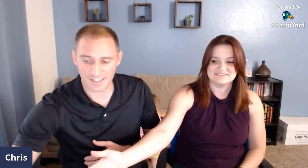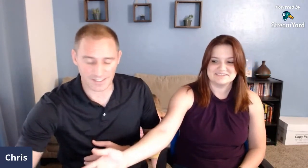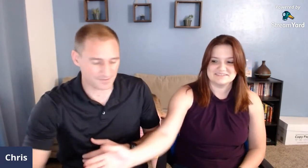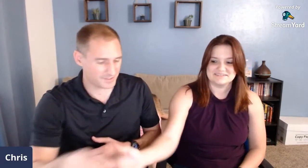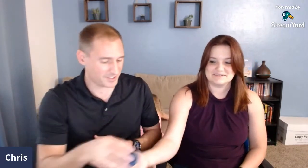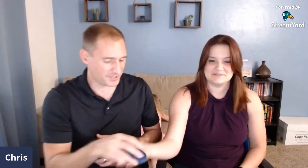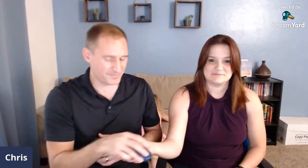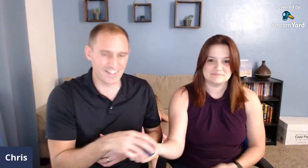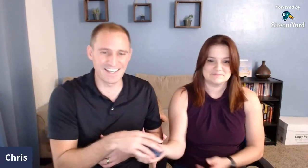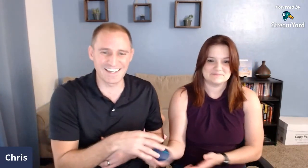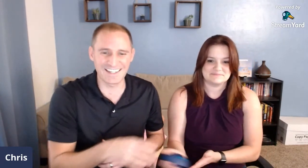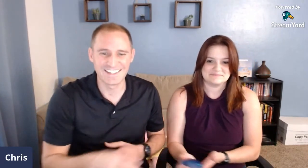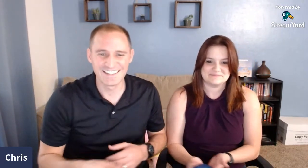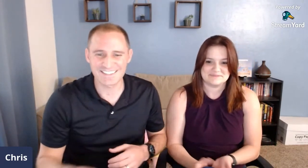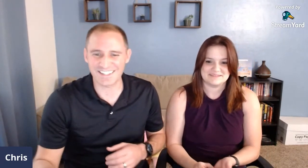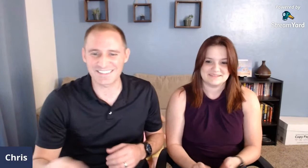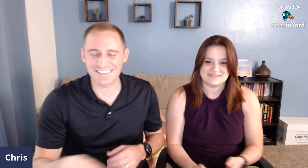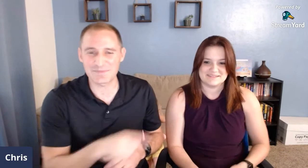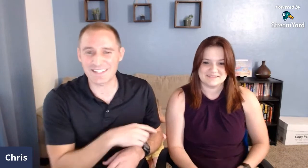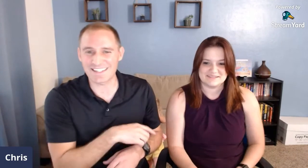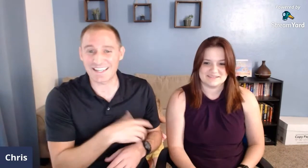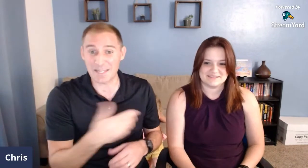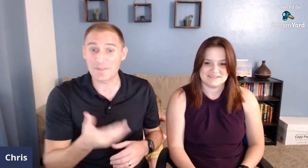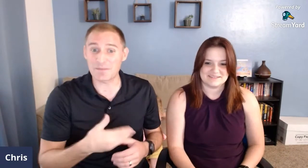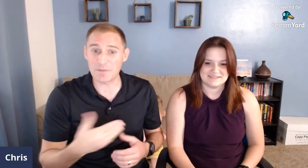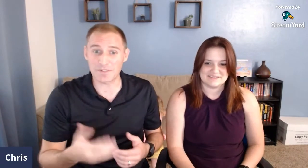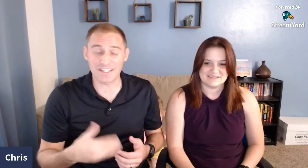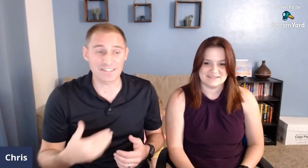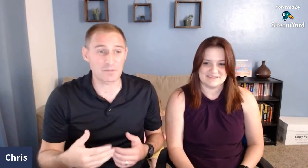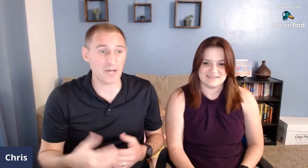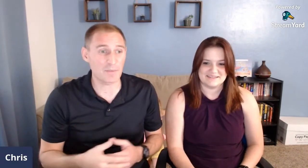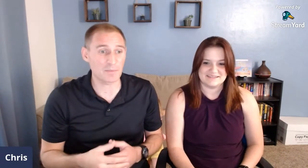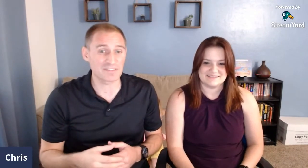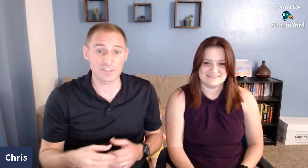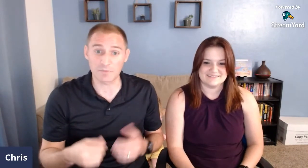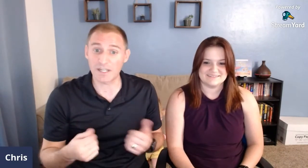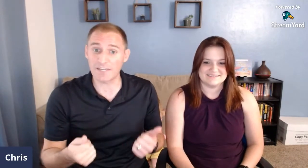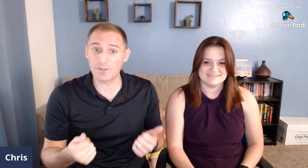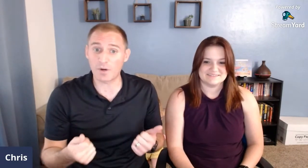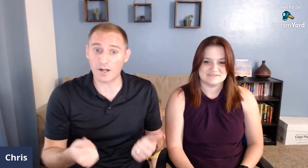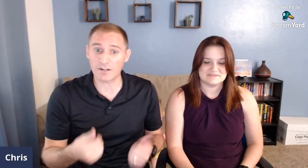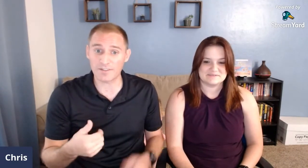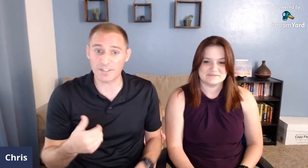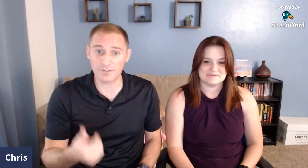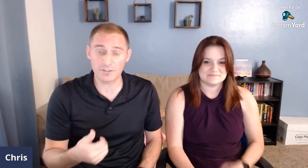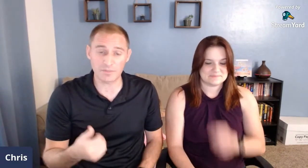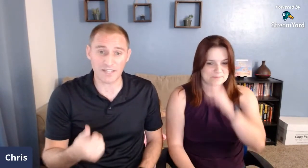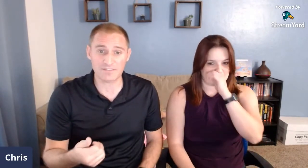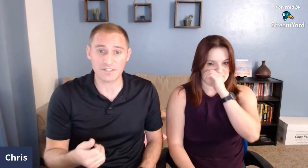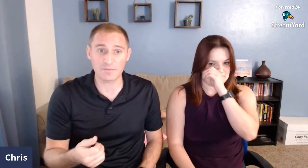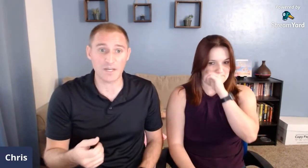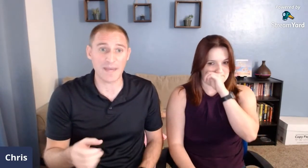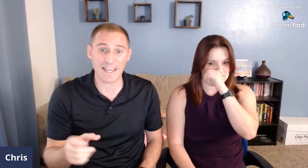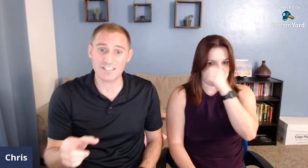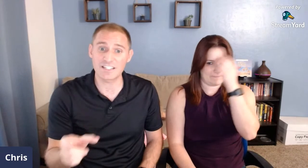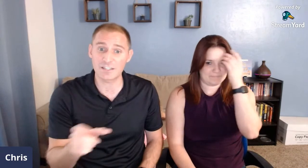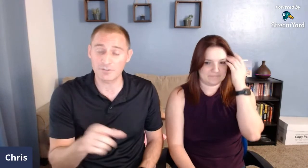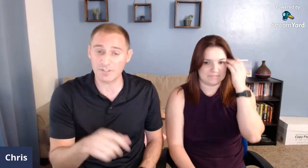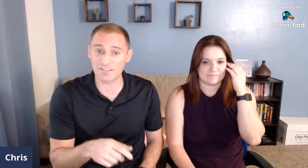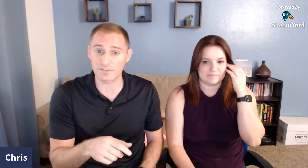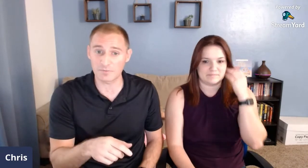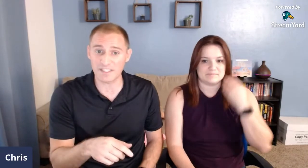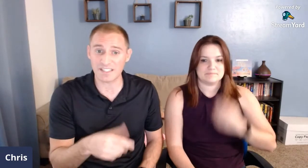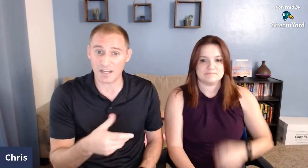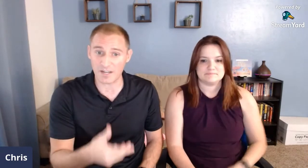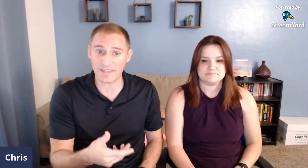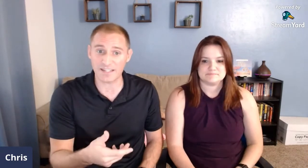while, here you go. Johnny's going to be admitting people in as we pop up in Zoom. If you are on the YouTube live stream, I actually included